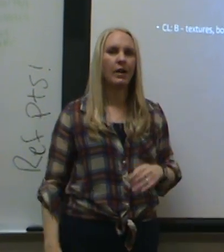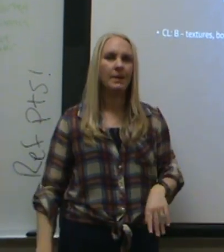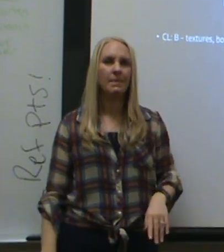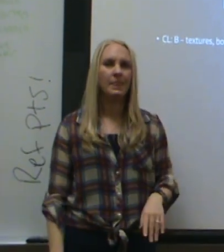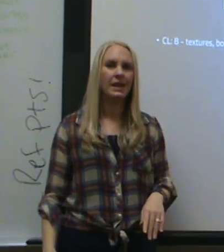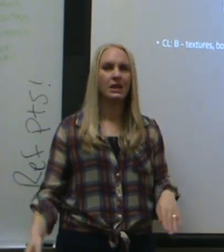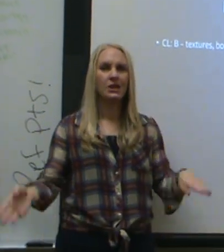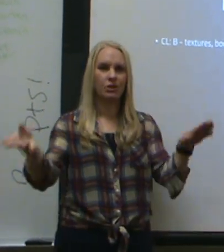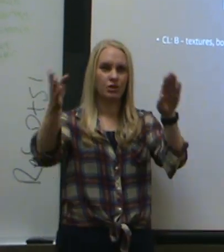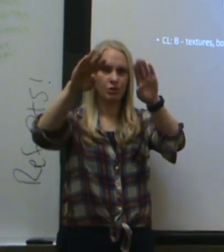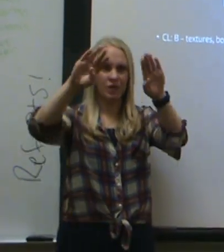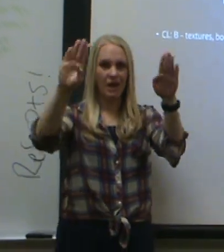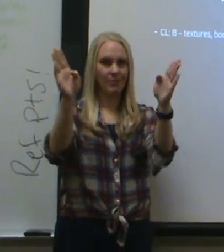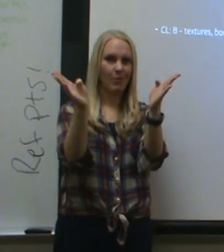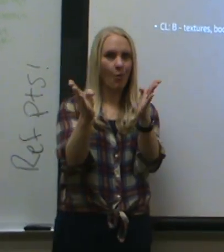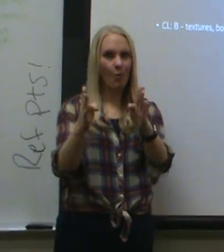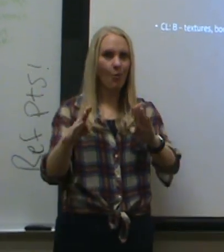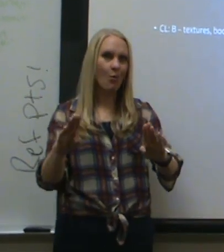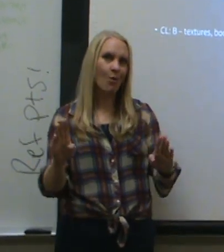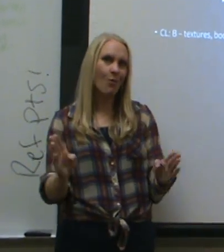right? You show shape. Ooh.